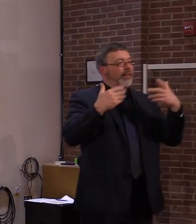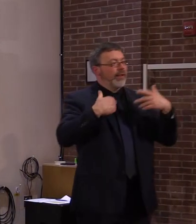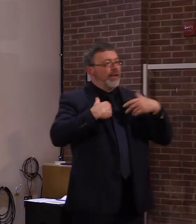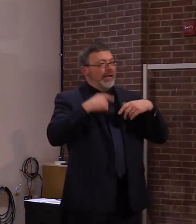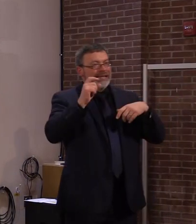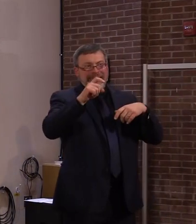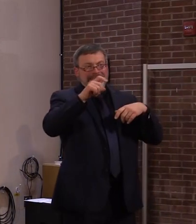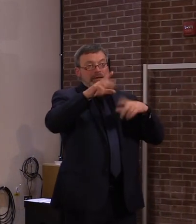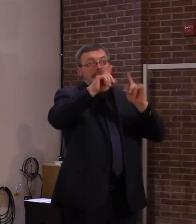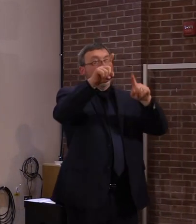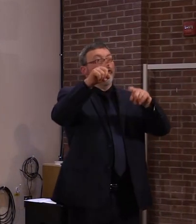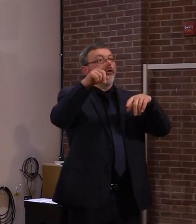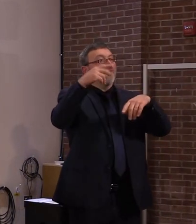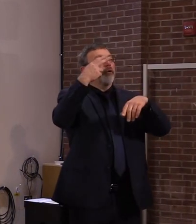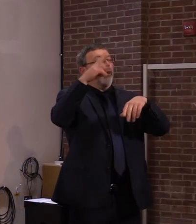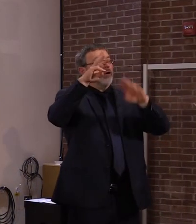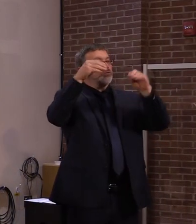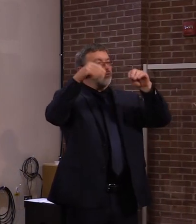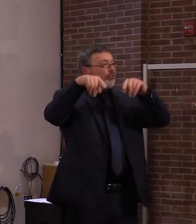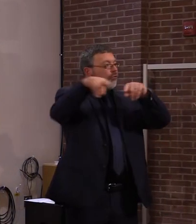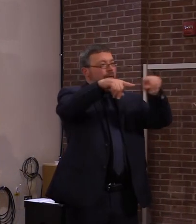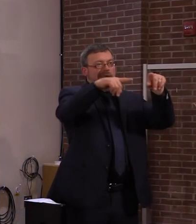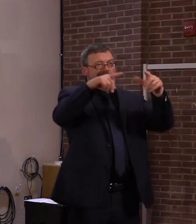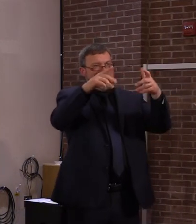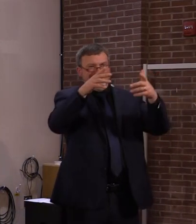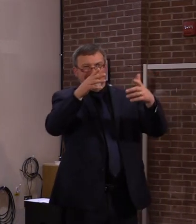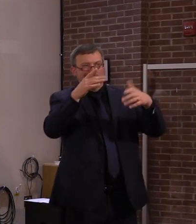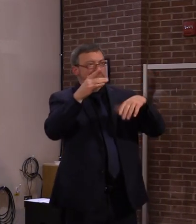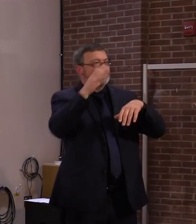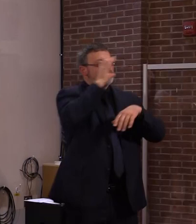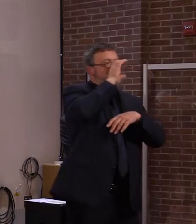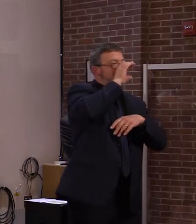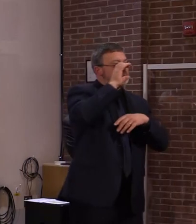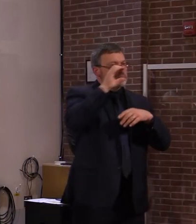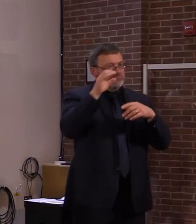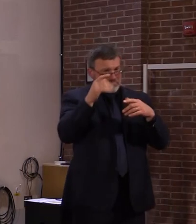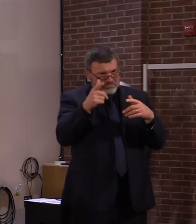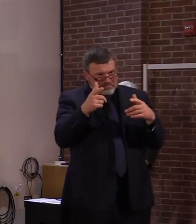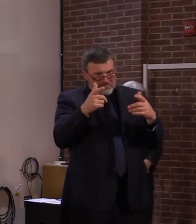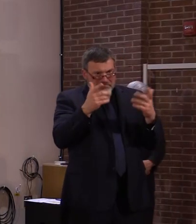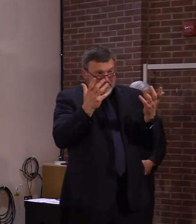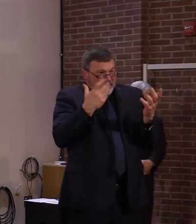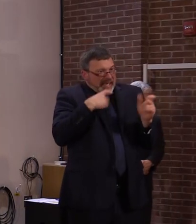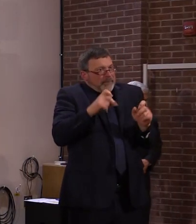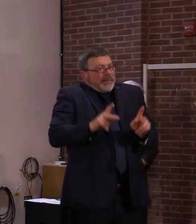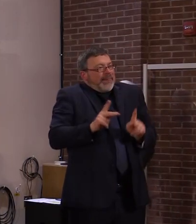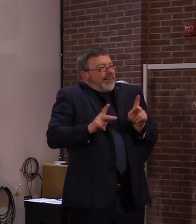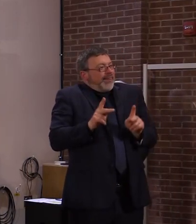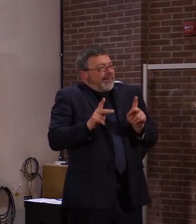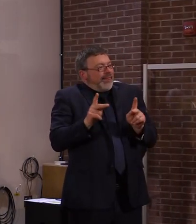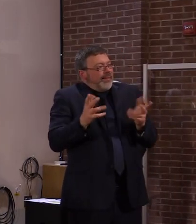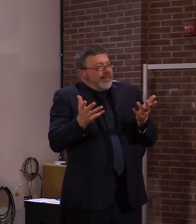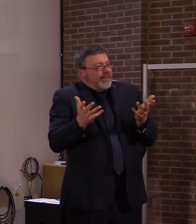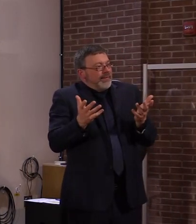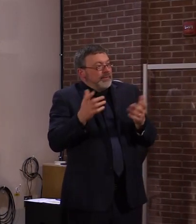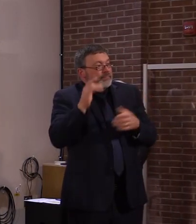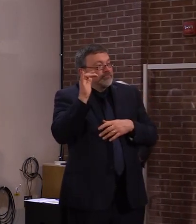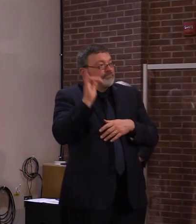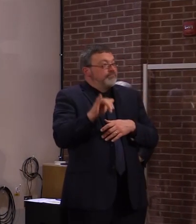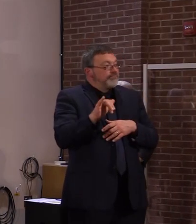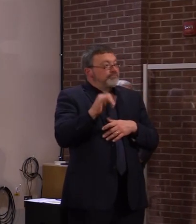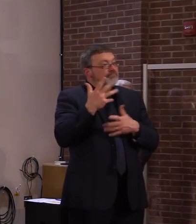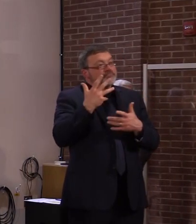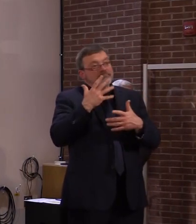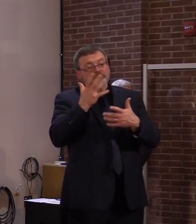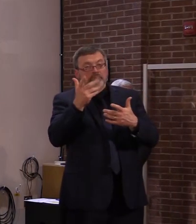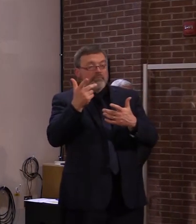they do have in stock. As well in the trades, other than, you know,